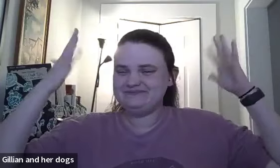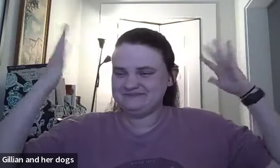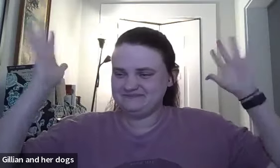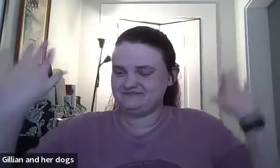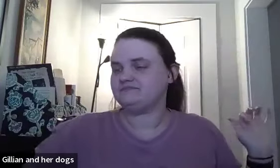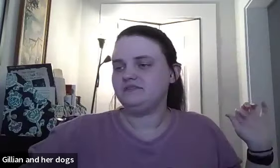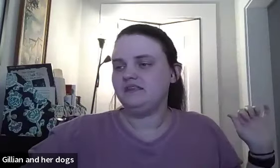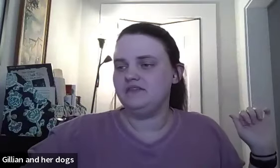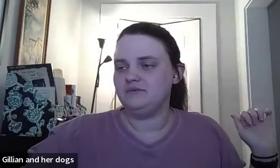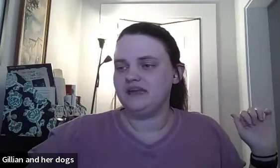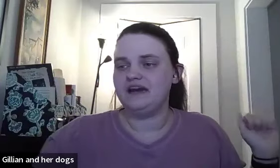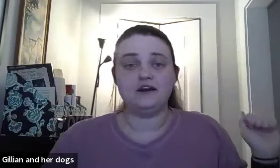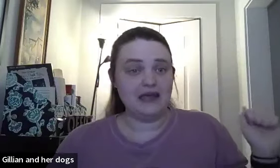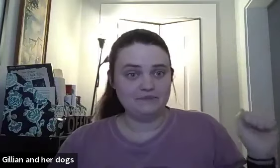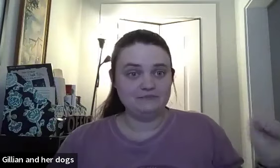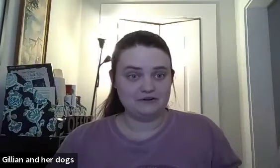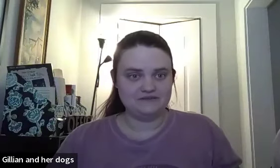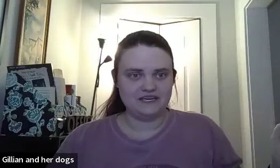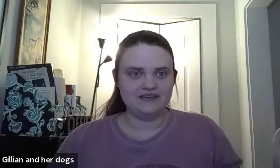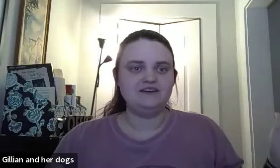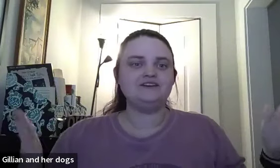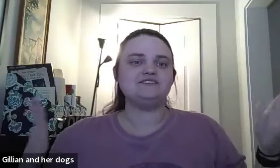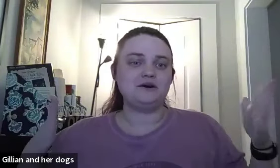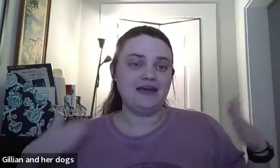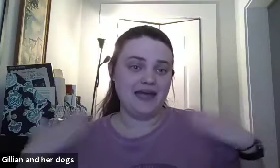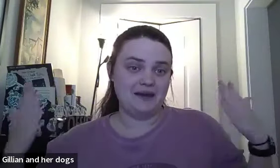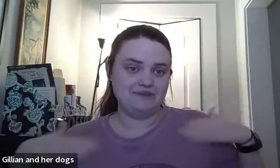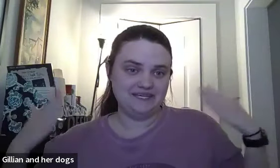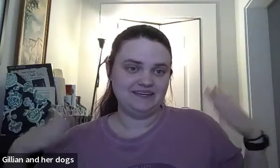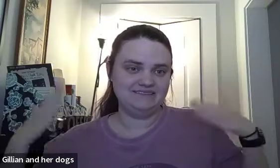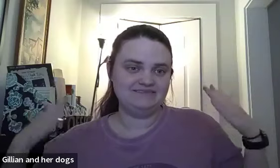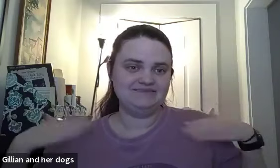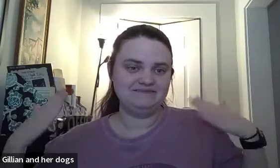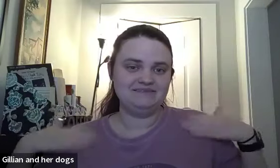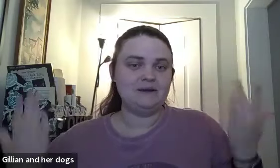hmm Then we had our happy birthday. So happy